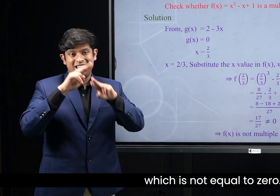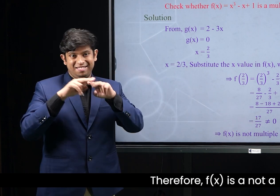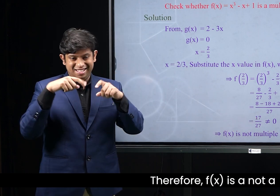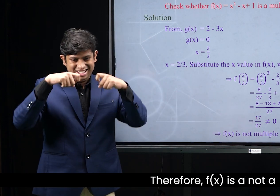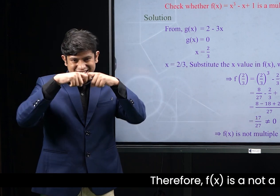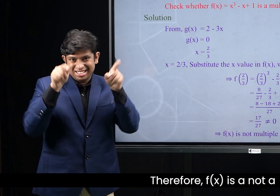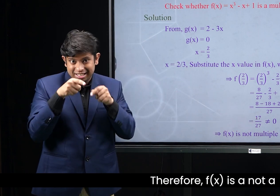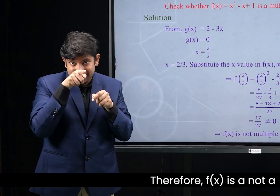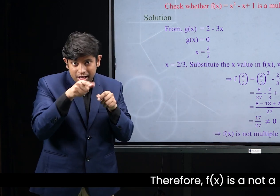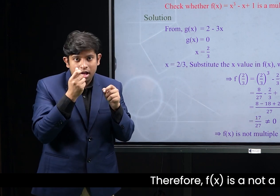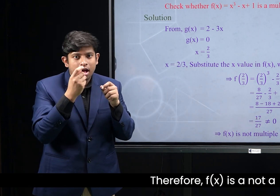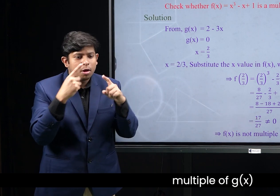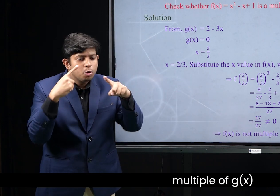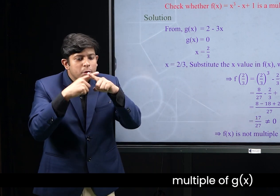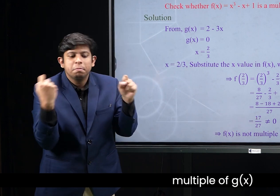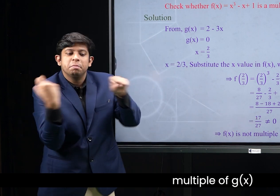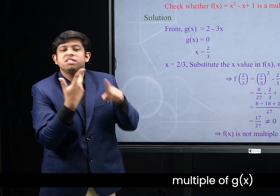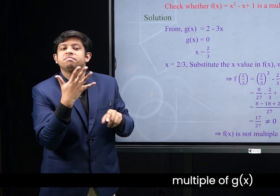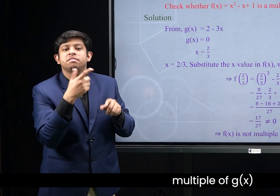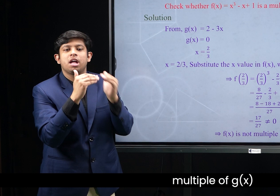Therefore, f of x is not a multiple of g of x.